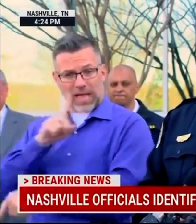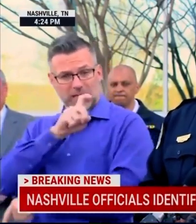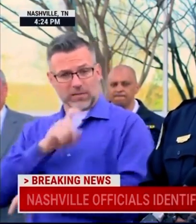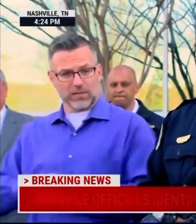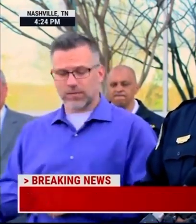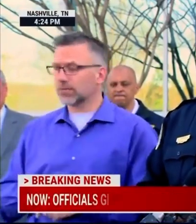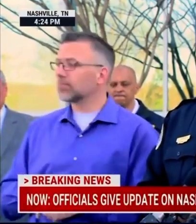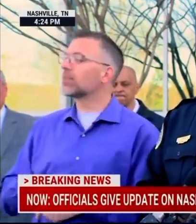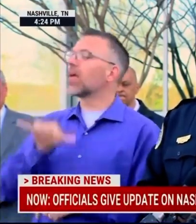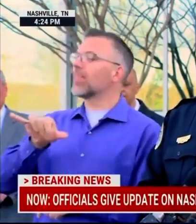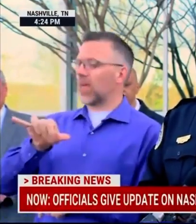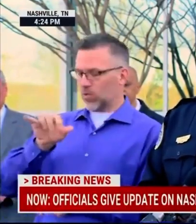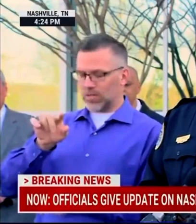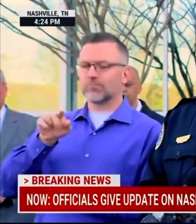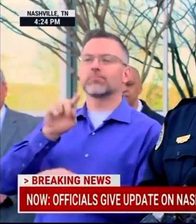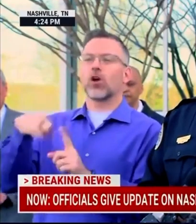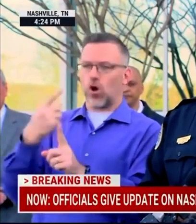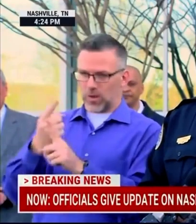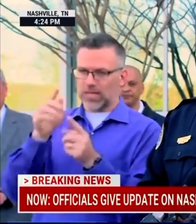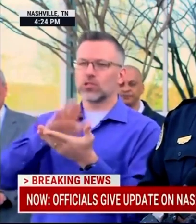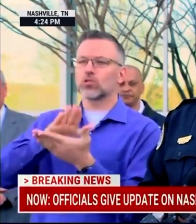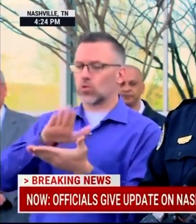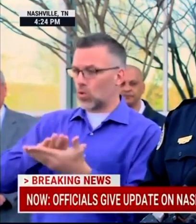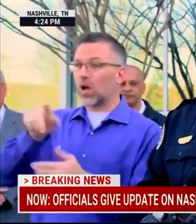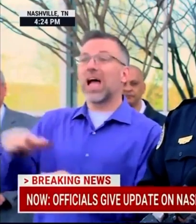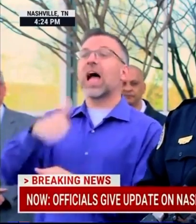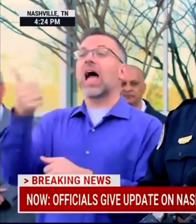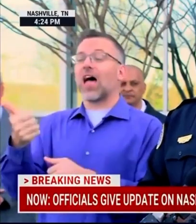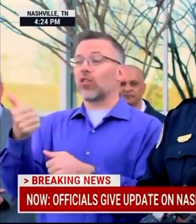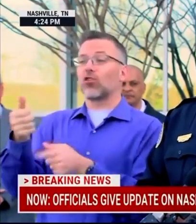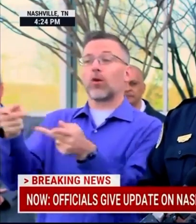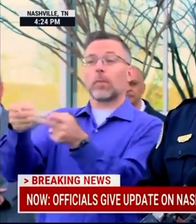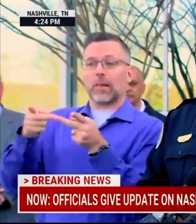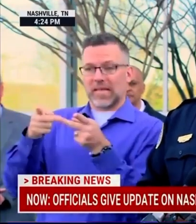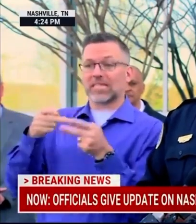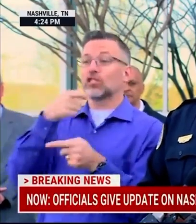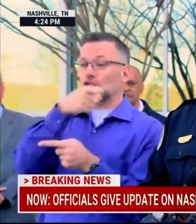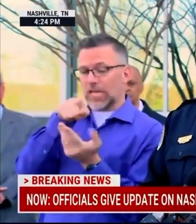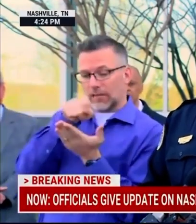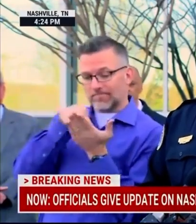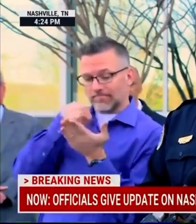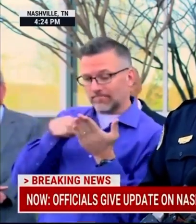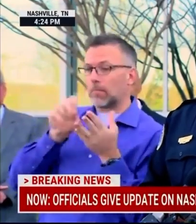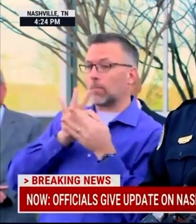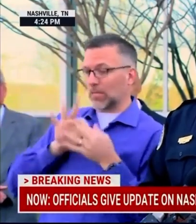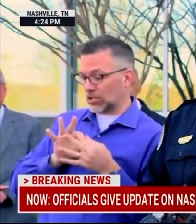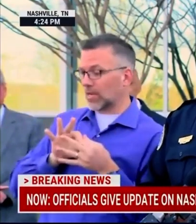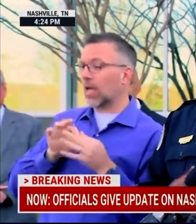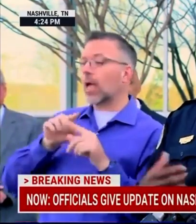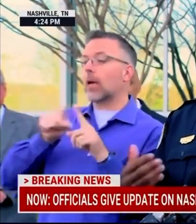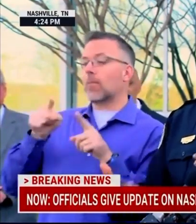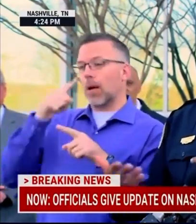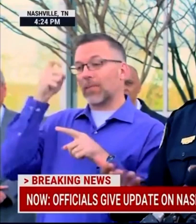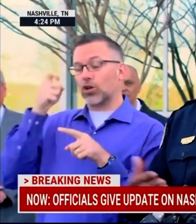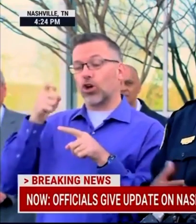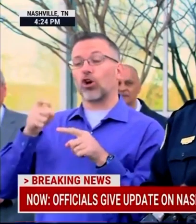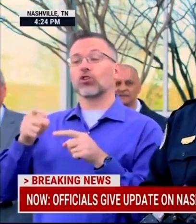school that was targeted. There was another location that was mentioned, but because of a